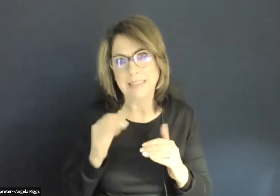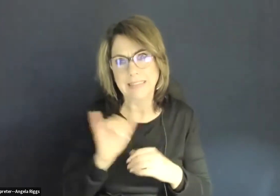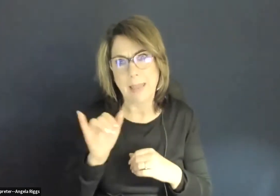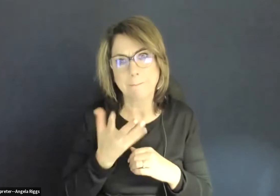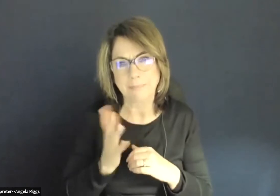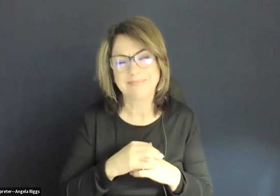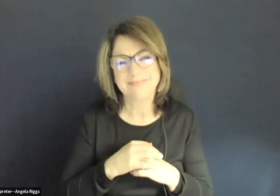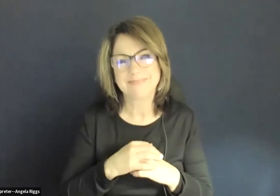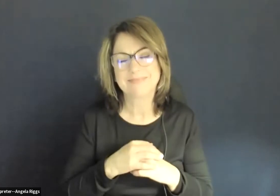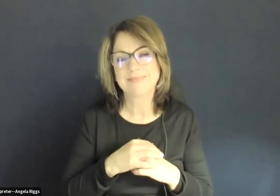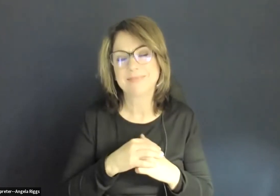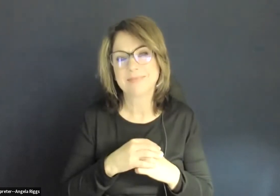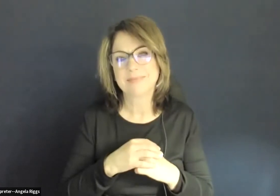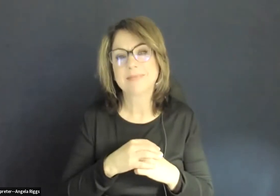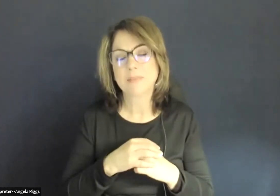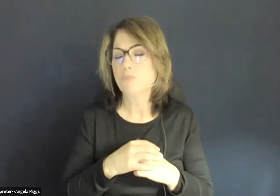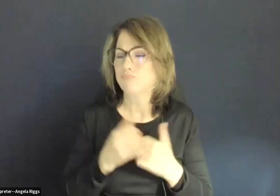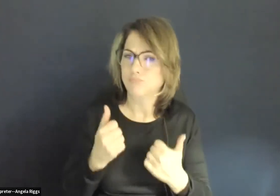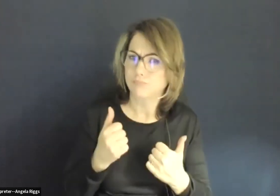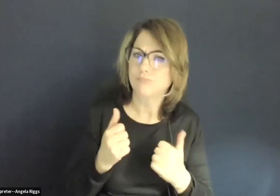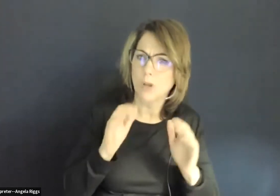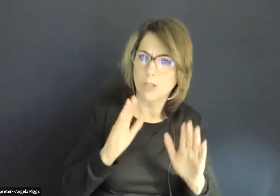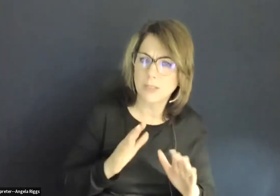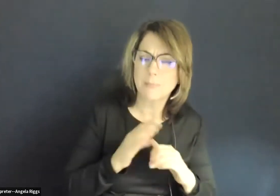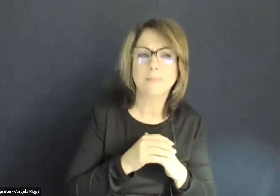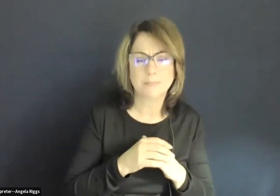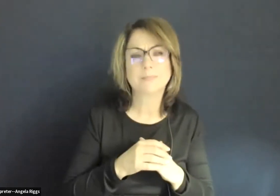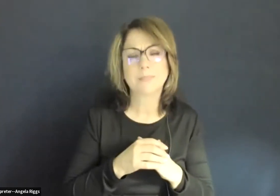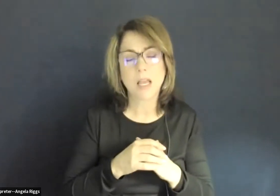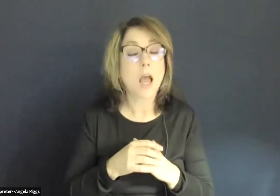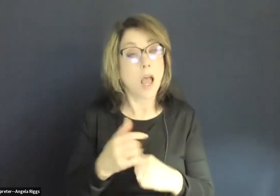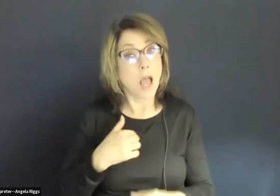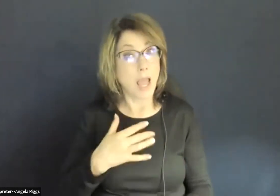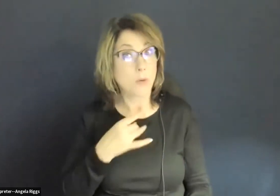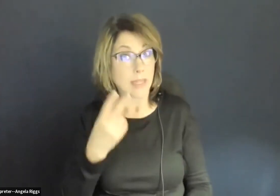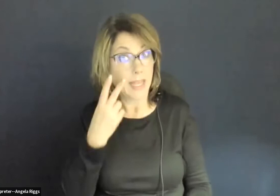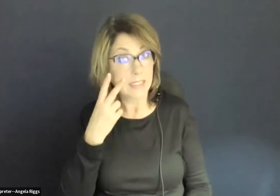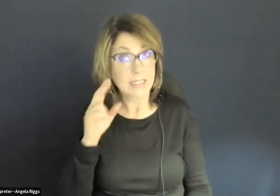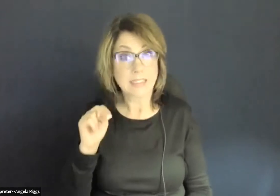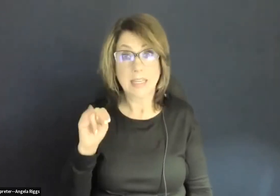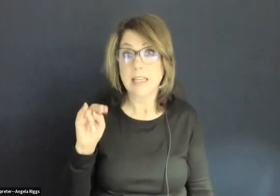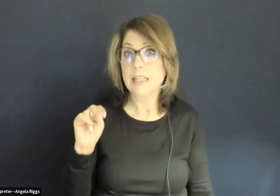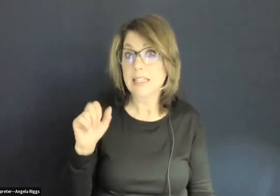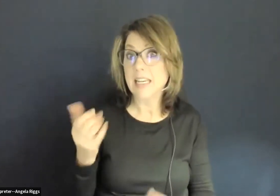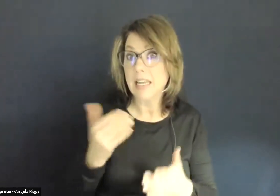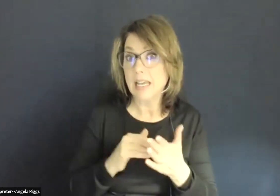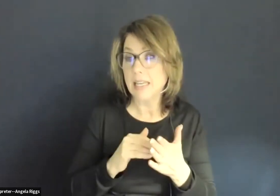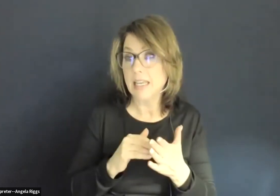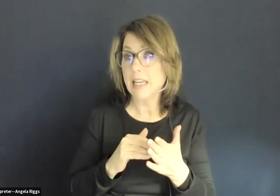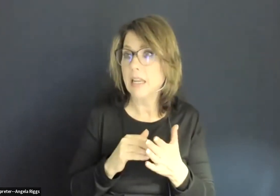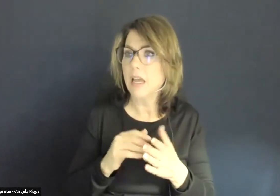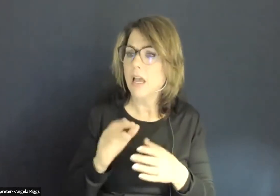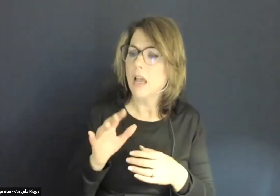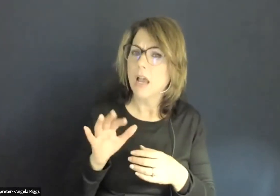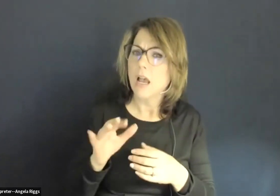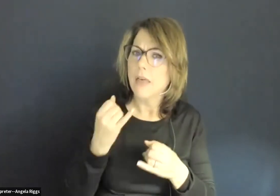repeated. Awesome. I would like to say, this is Nina again. The